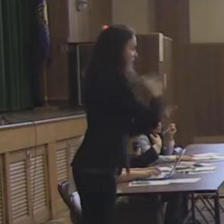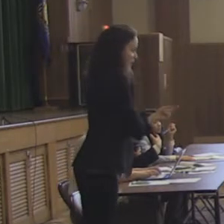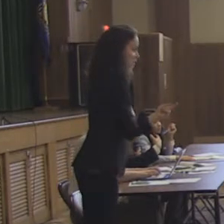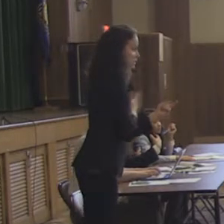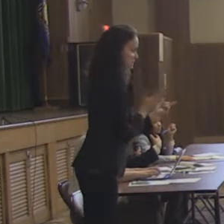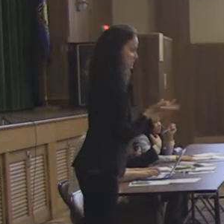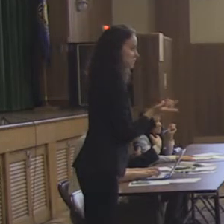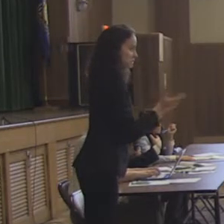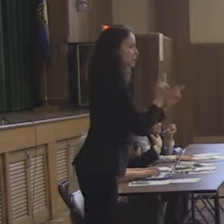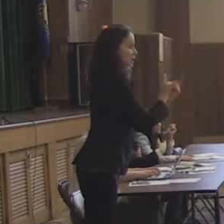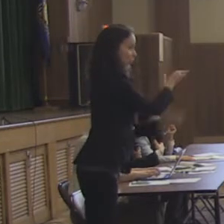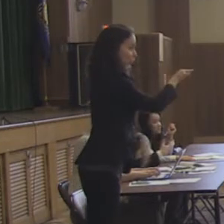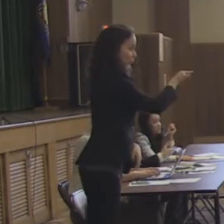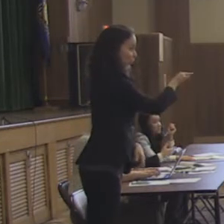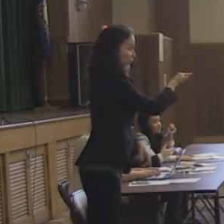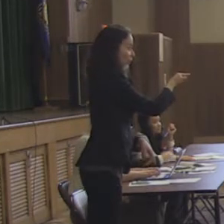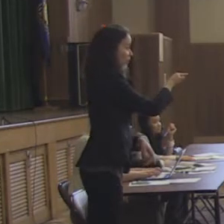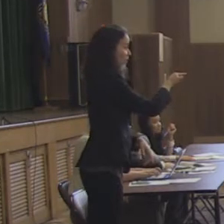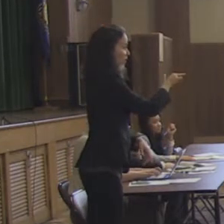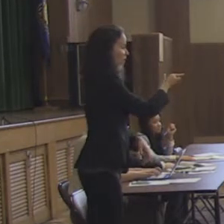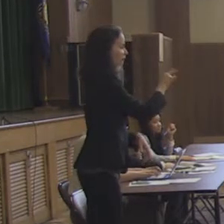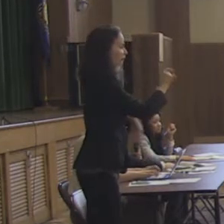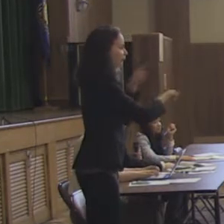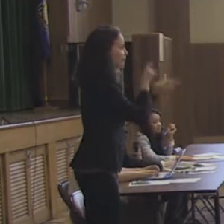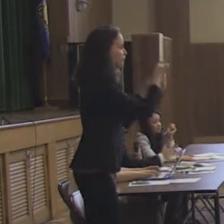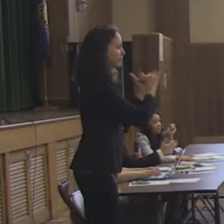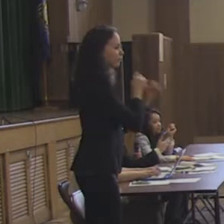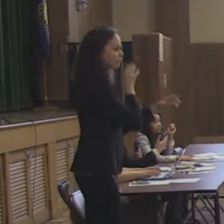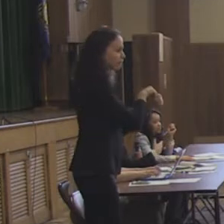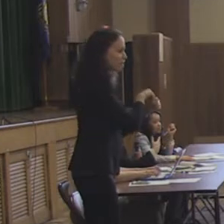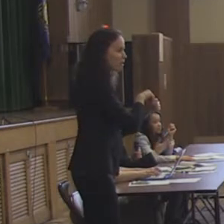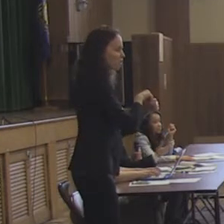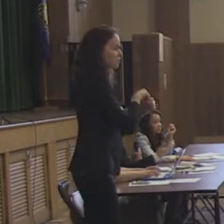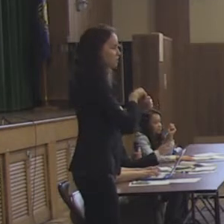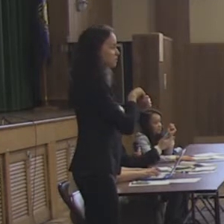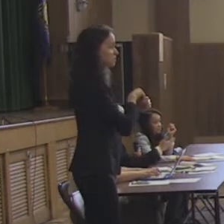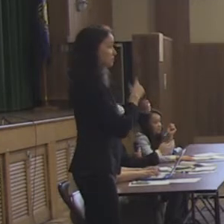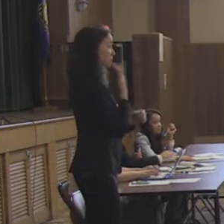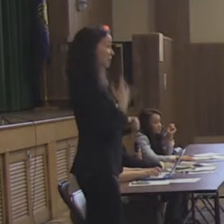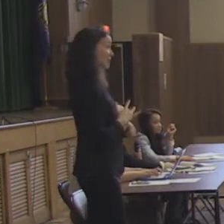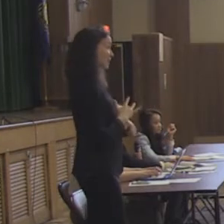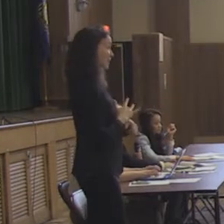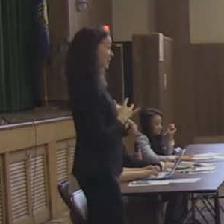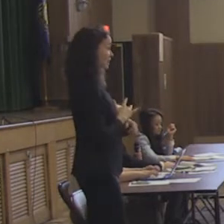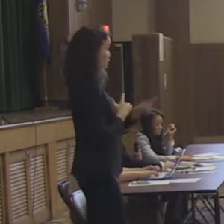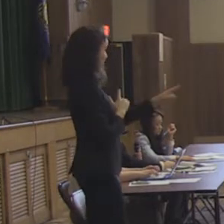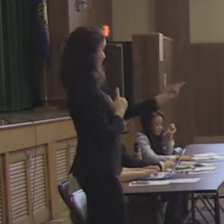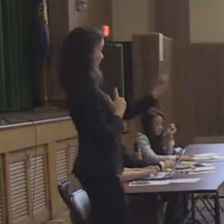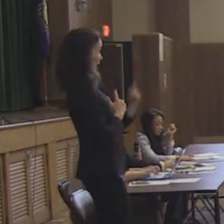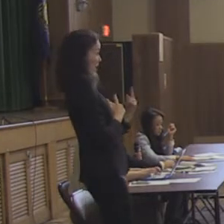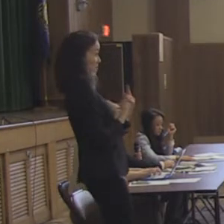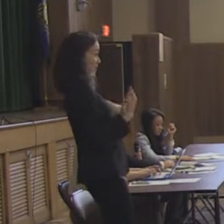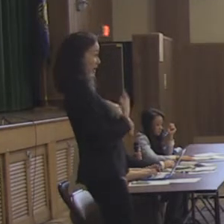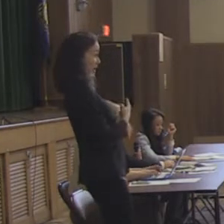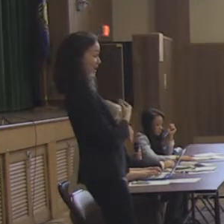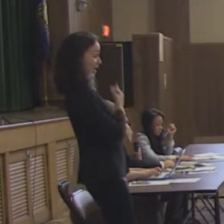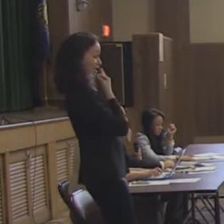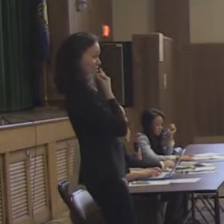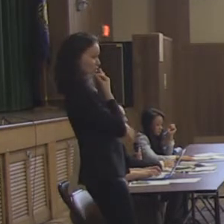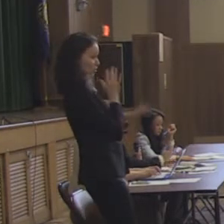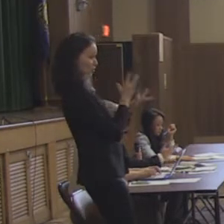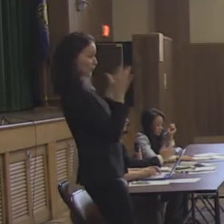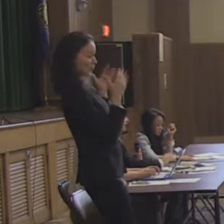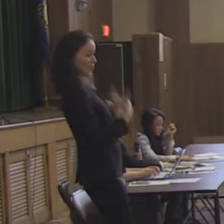all, you know, see how to get involved. And, you know, again, we're lucky enough to be graced with the presence of such an expert here.